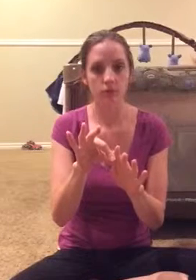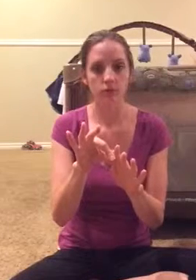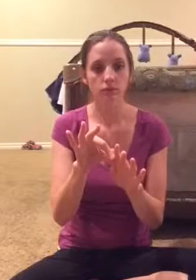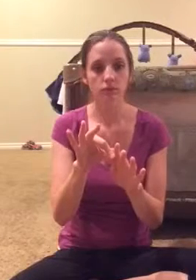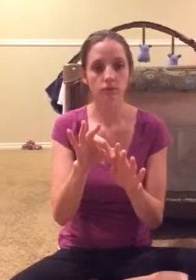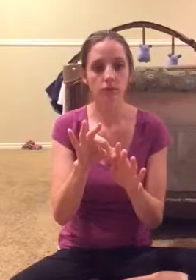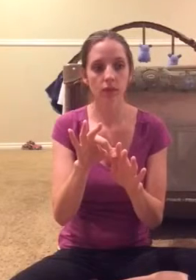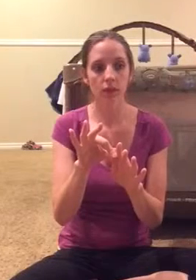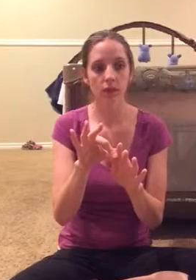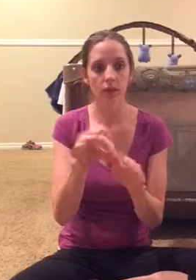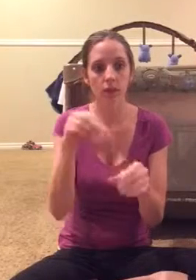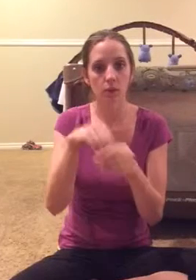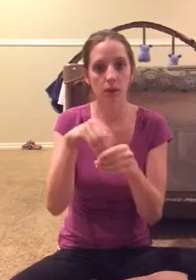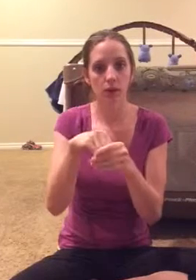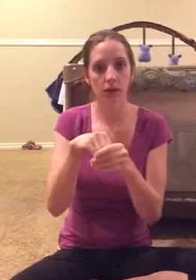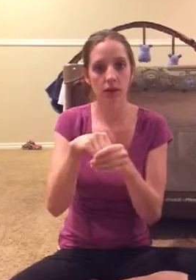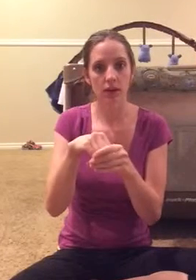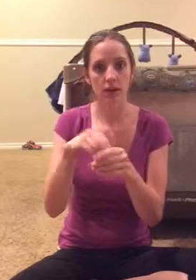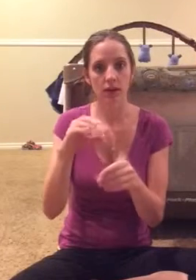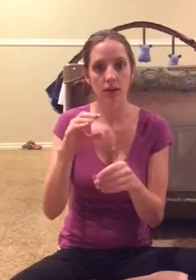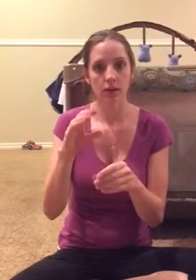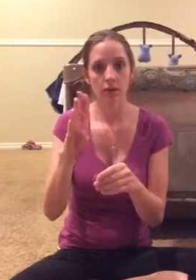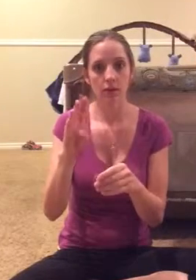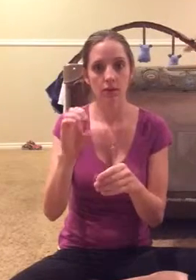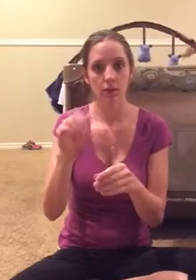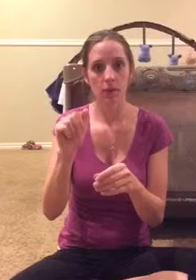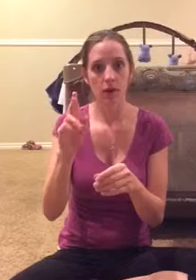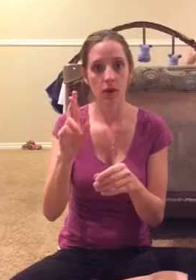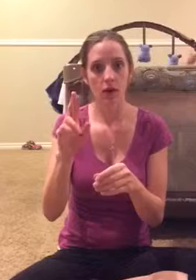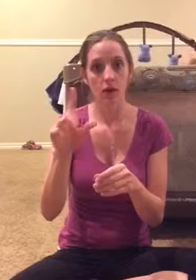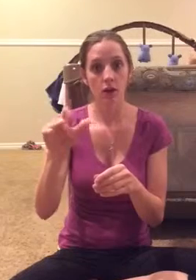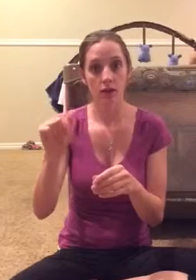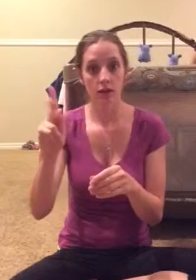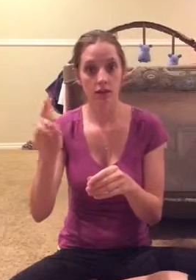Bear Lake State Park Marina in Utah, deputies said.